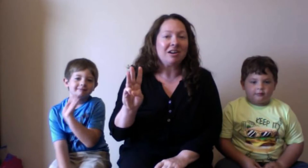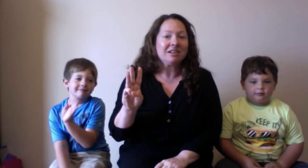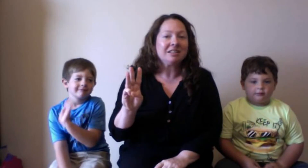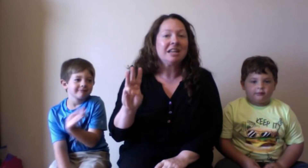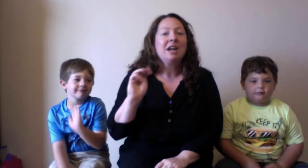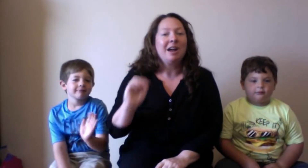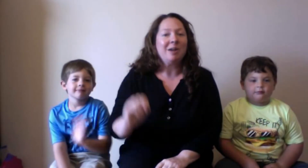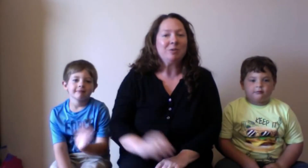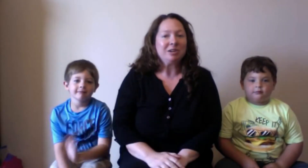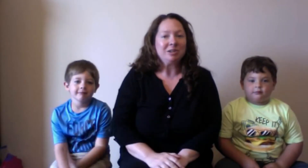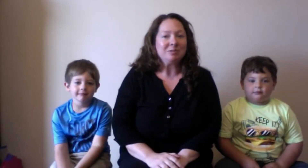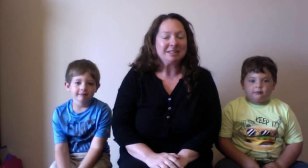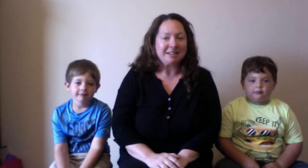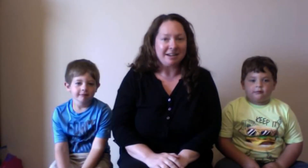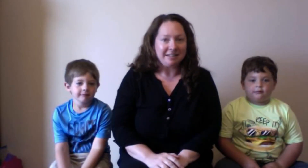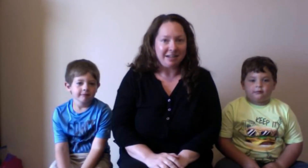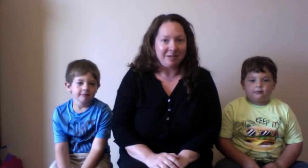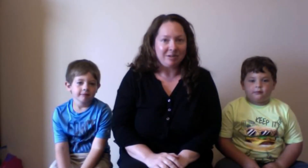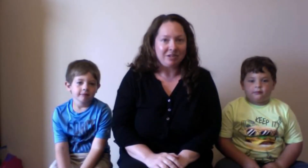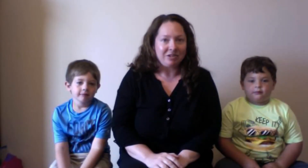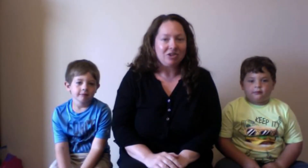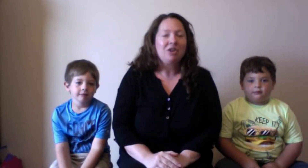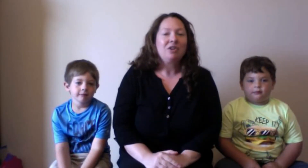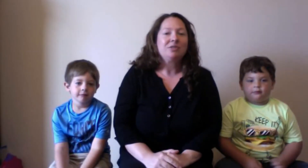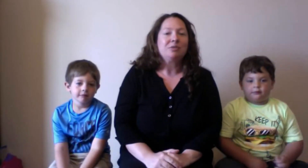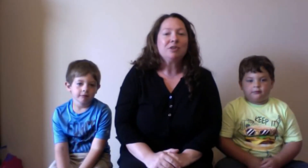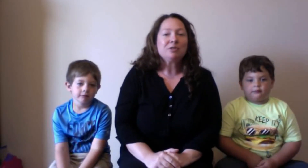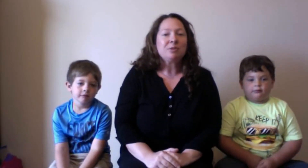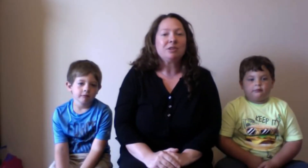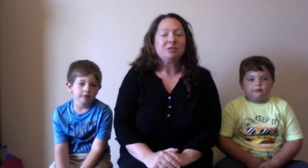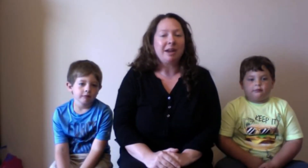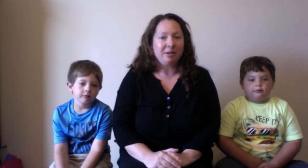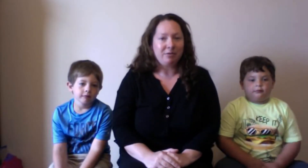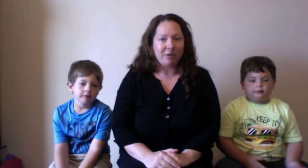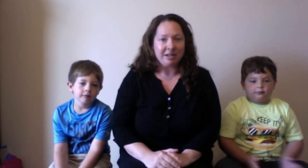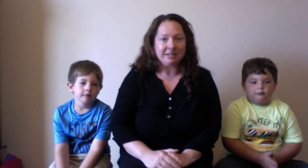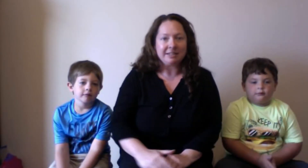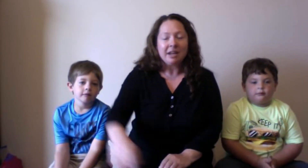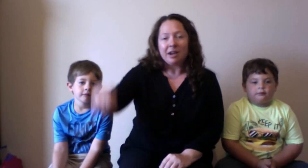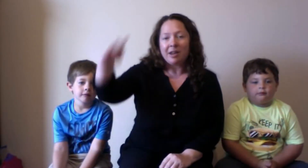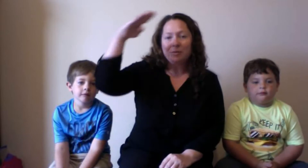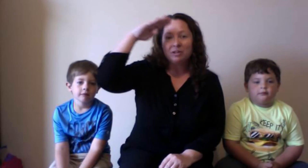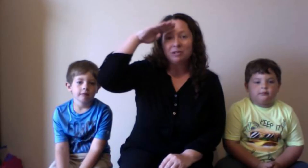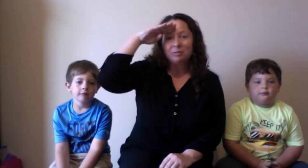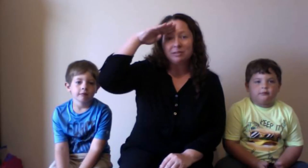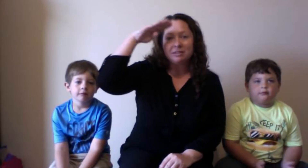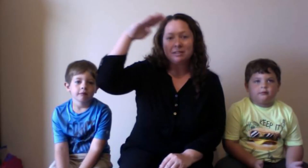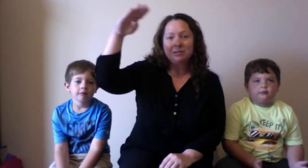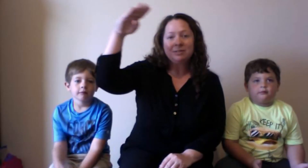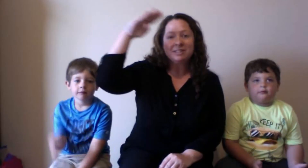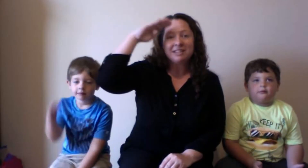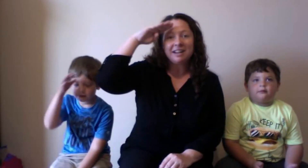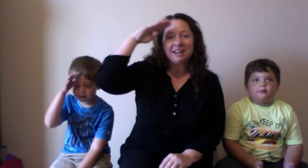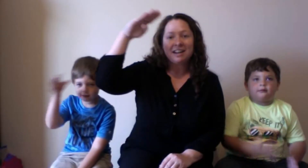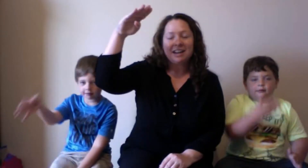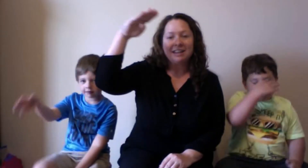and we're going to use sign language. So first we're going to do Hello Friends. Then we're going to do a little salute. Hello.